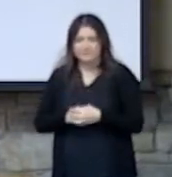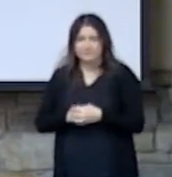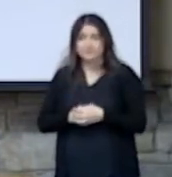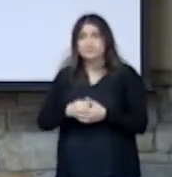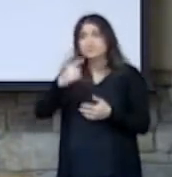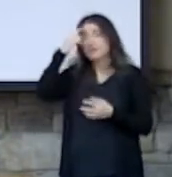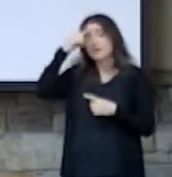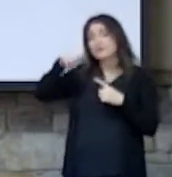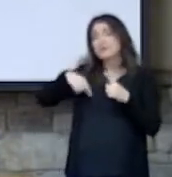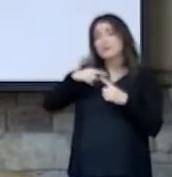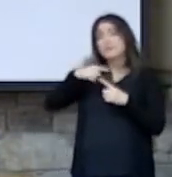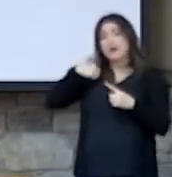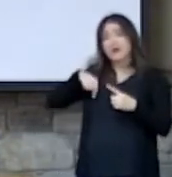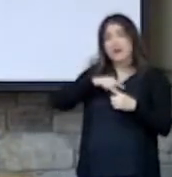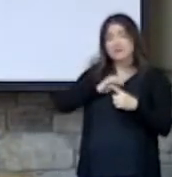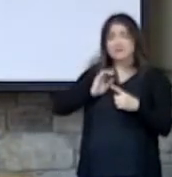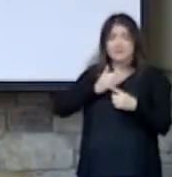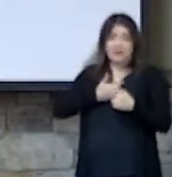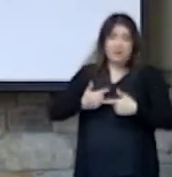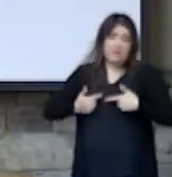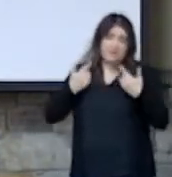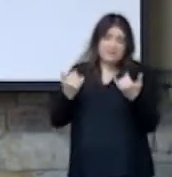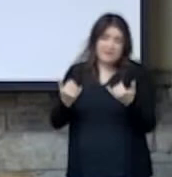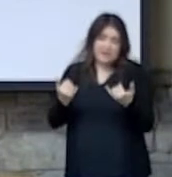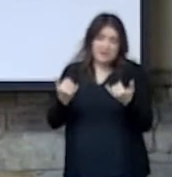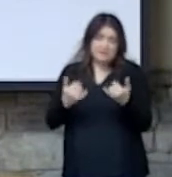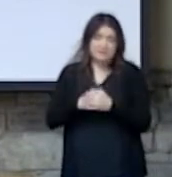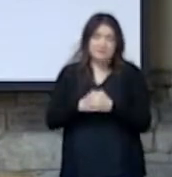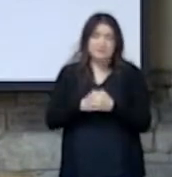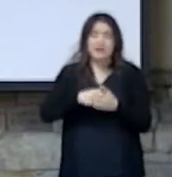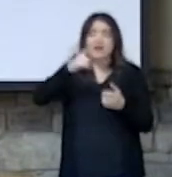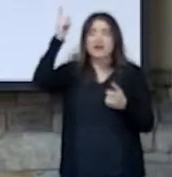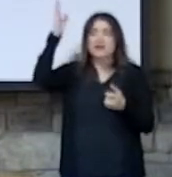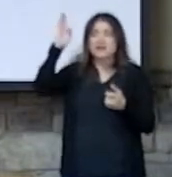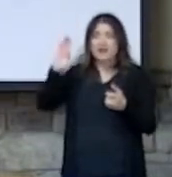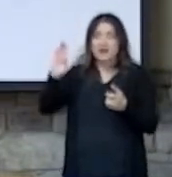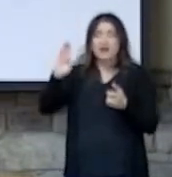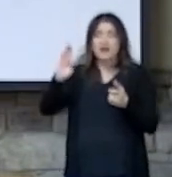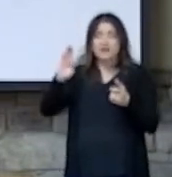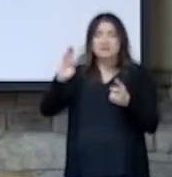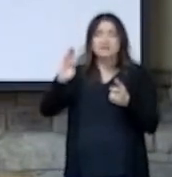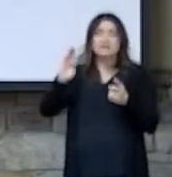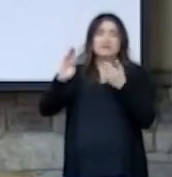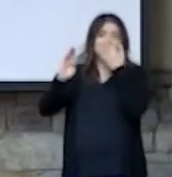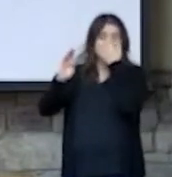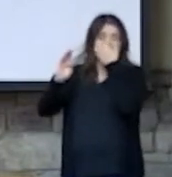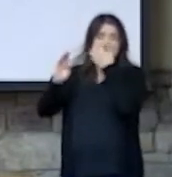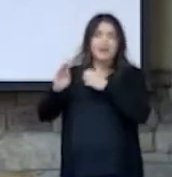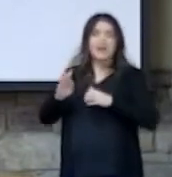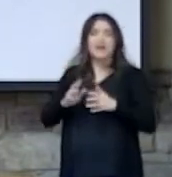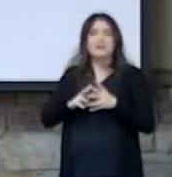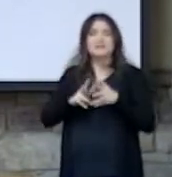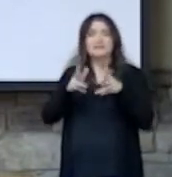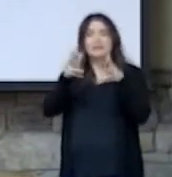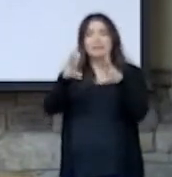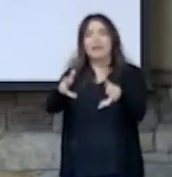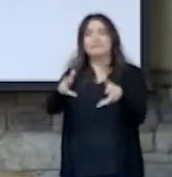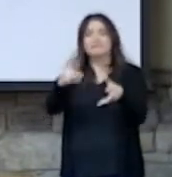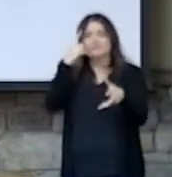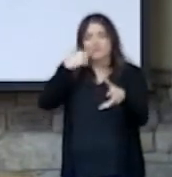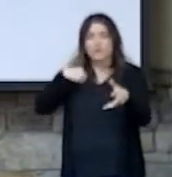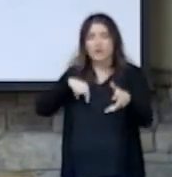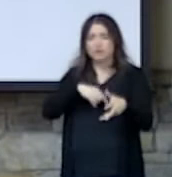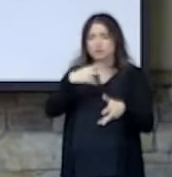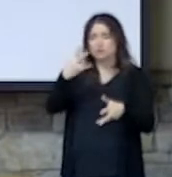Think about us in our lives today. You know, God has left what is often referred to as two different kinds of